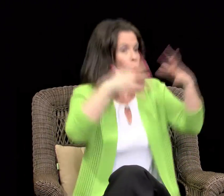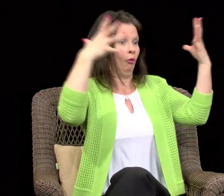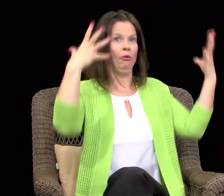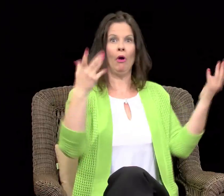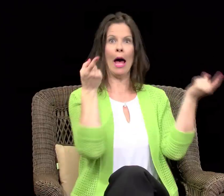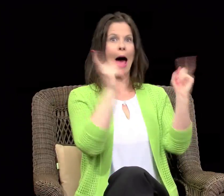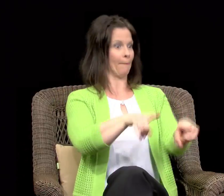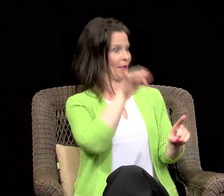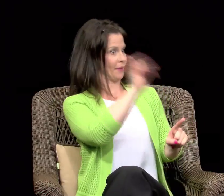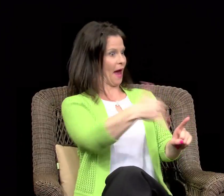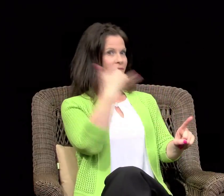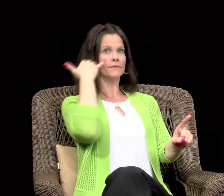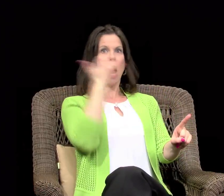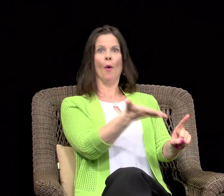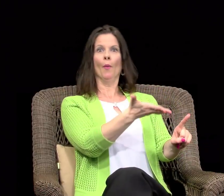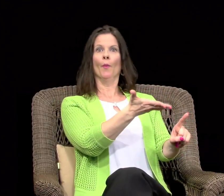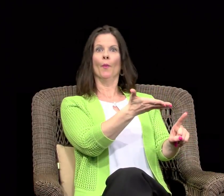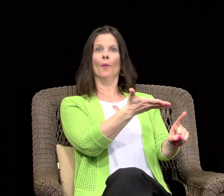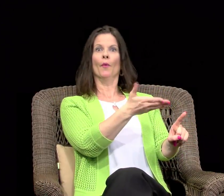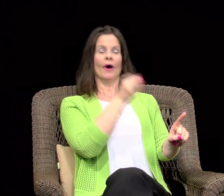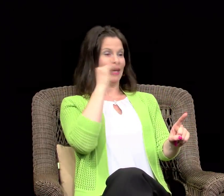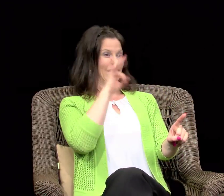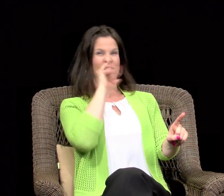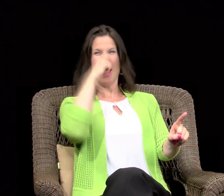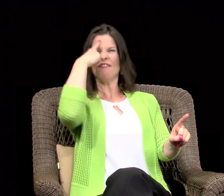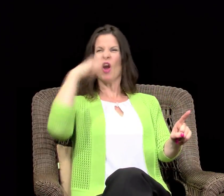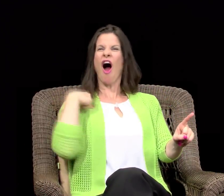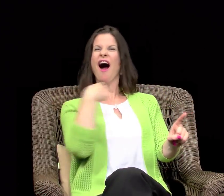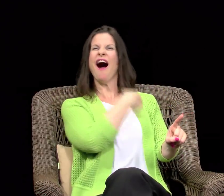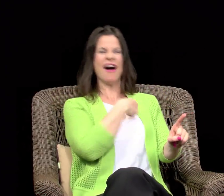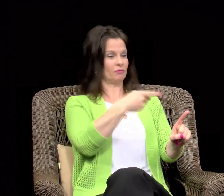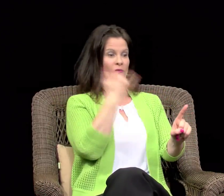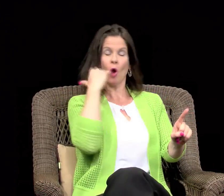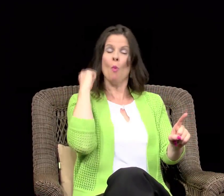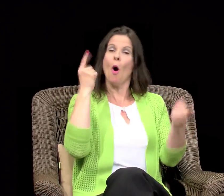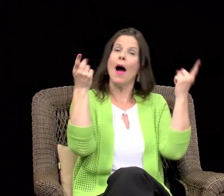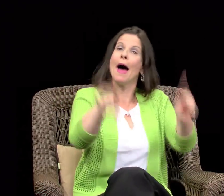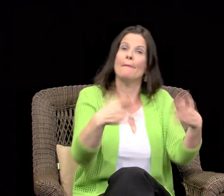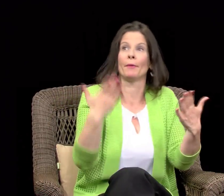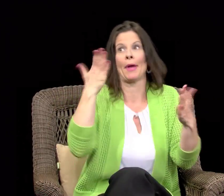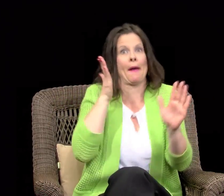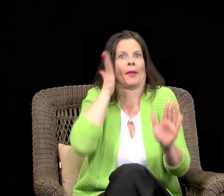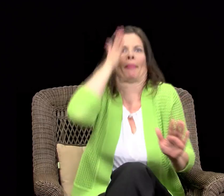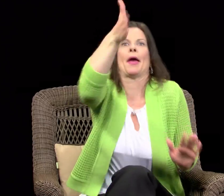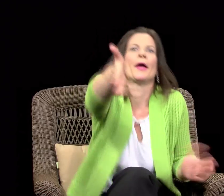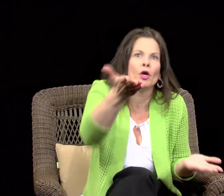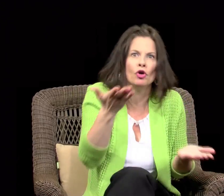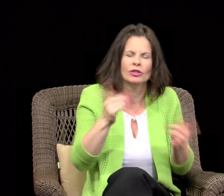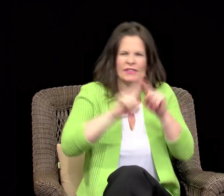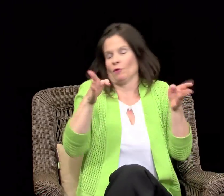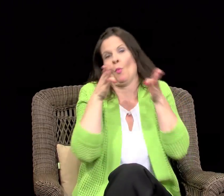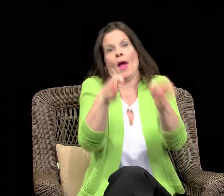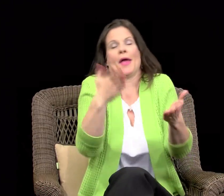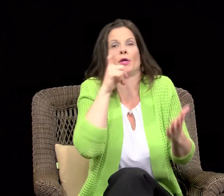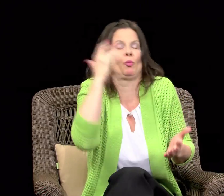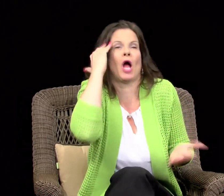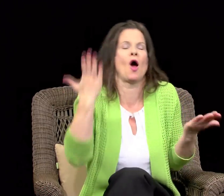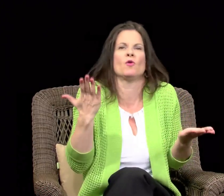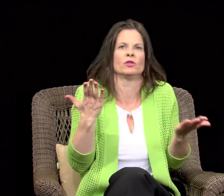But how he made it was he was trying to find a device to speak with his wife who was deaf. And if it wasn't for deaf people, maybe we